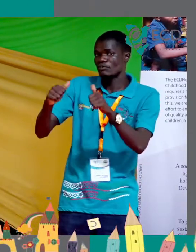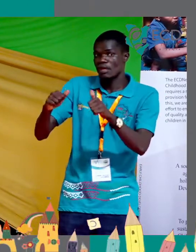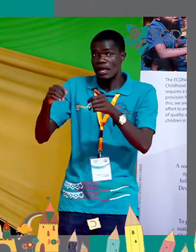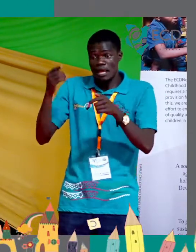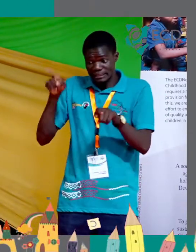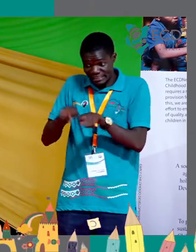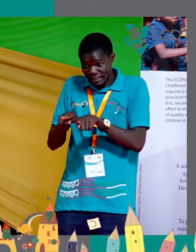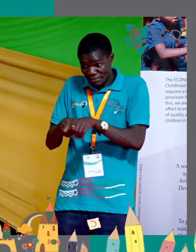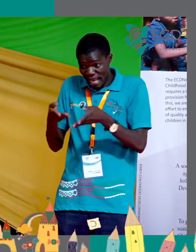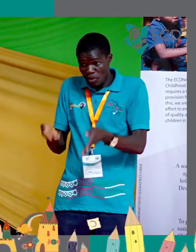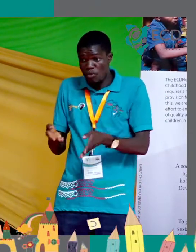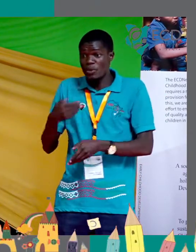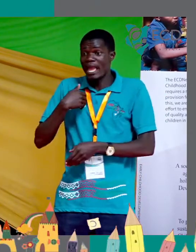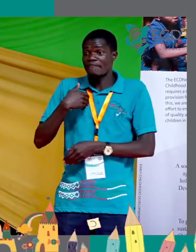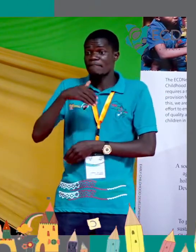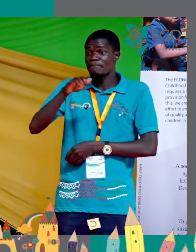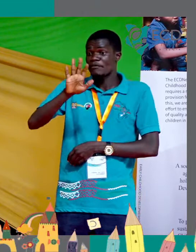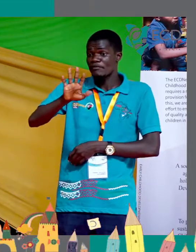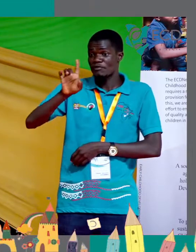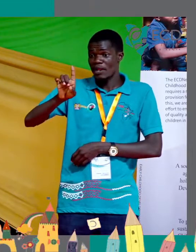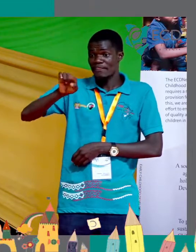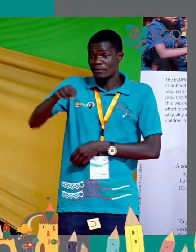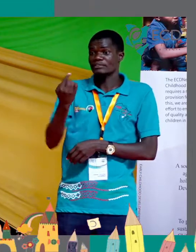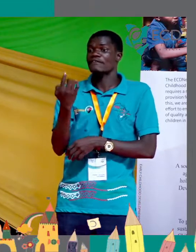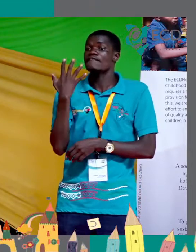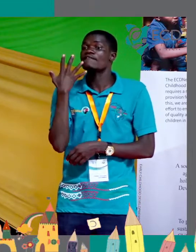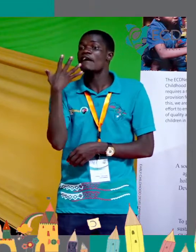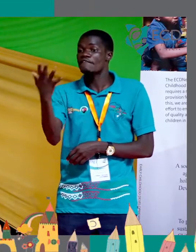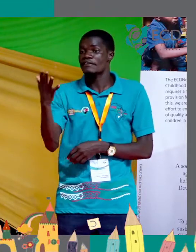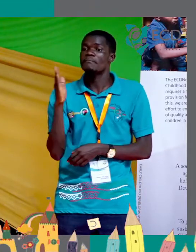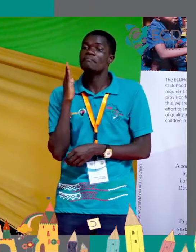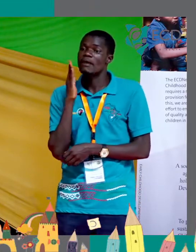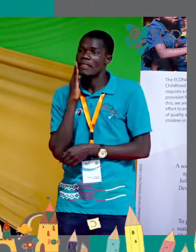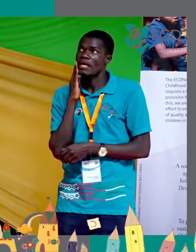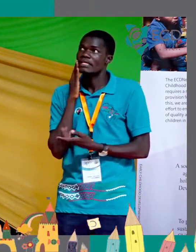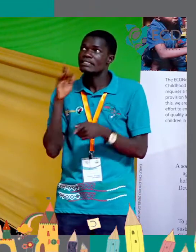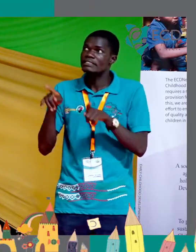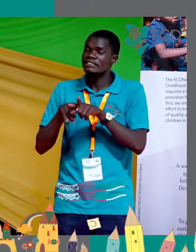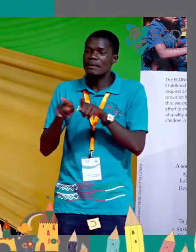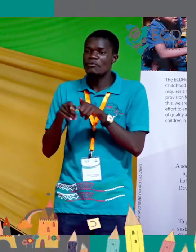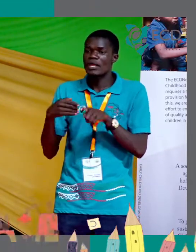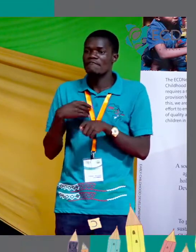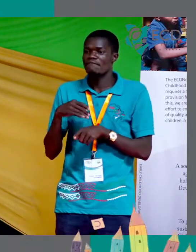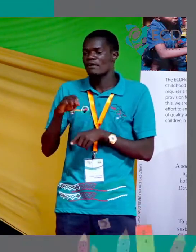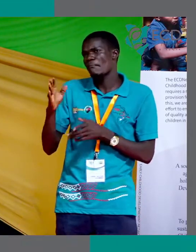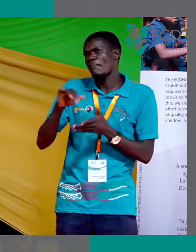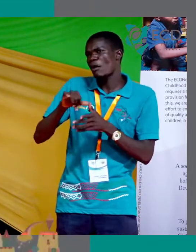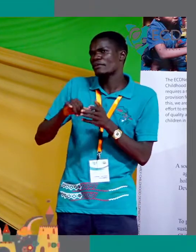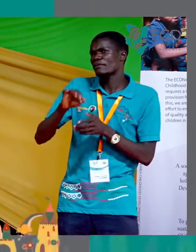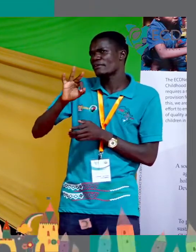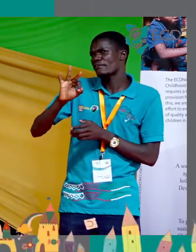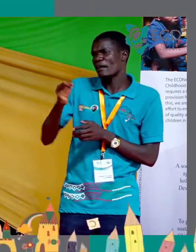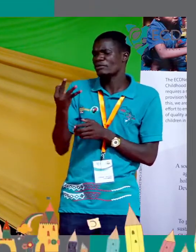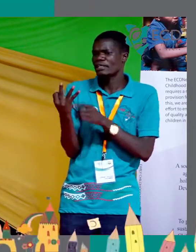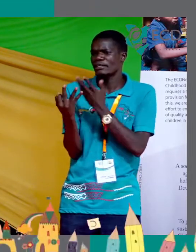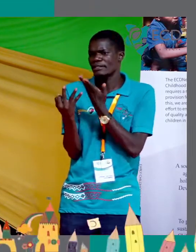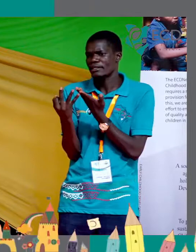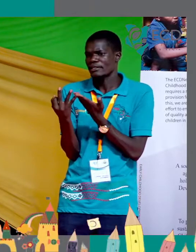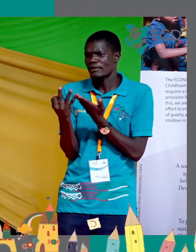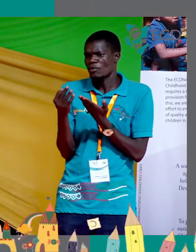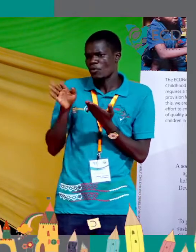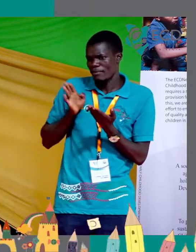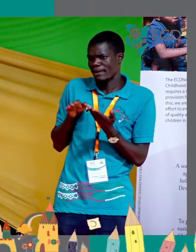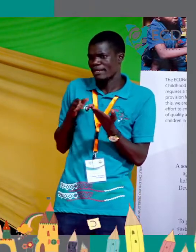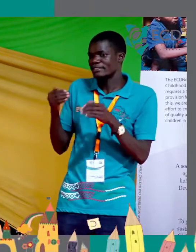51,100. And so inmates, we have about 3,000 female offenders, and we have